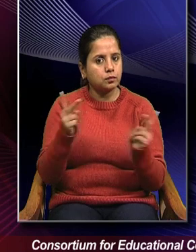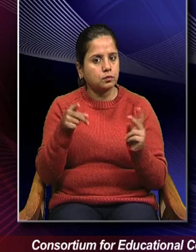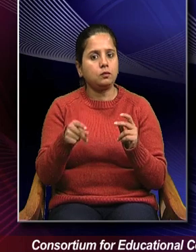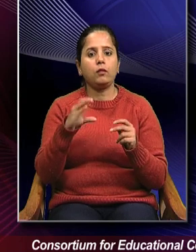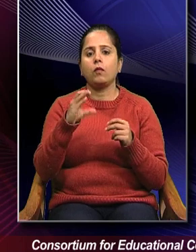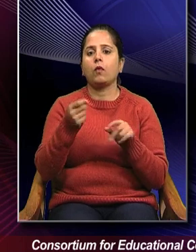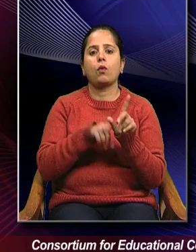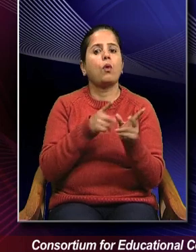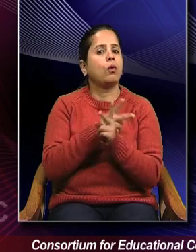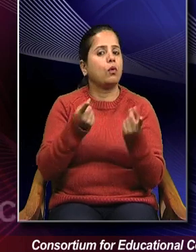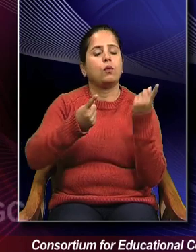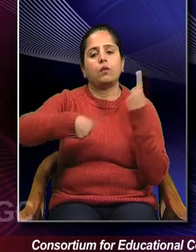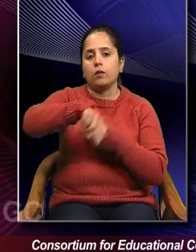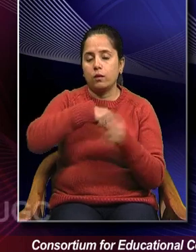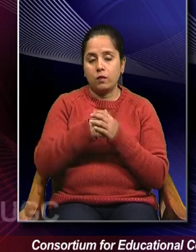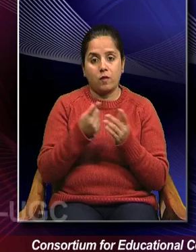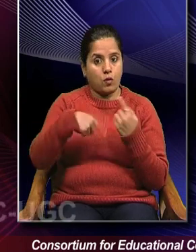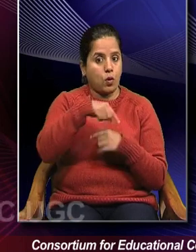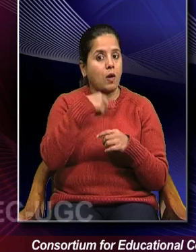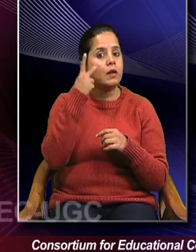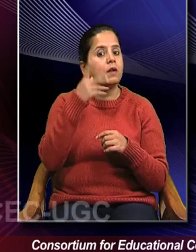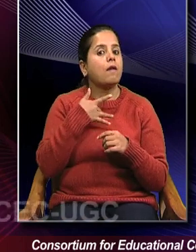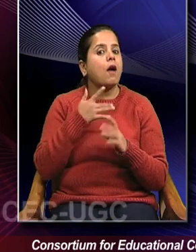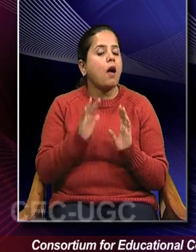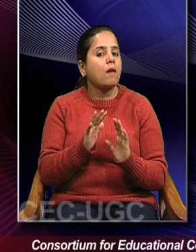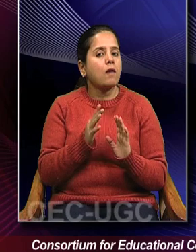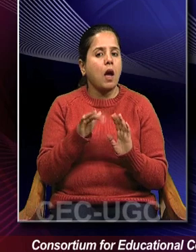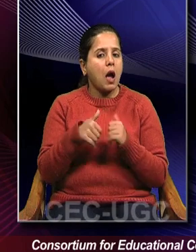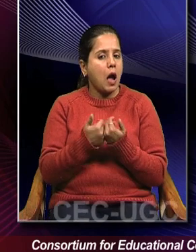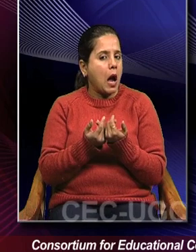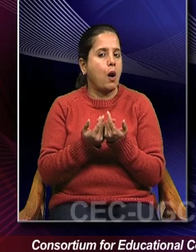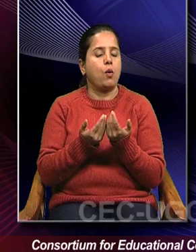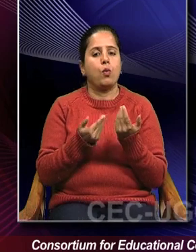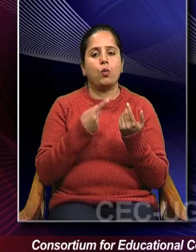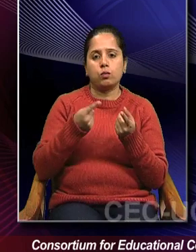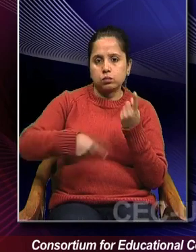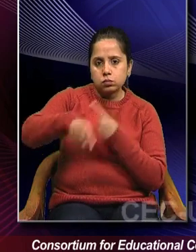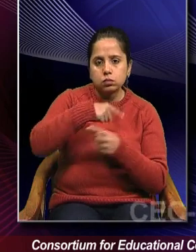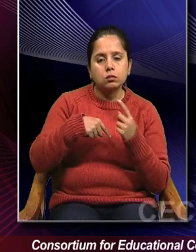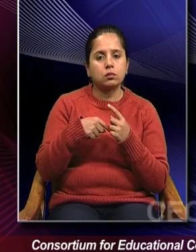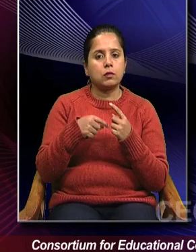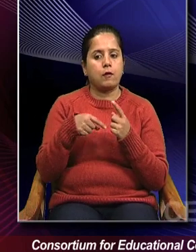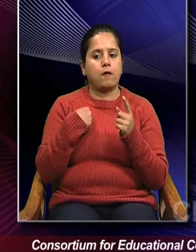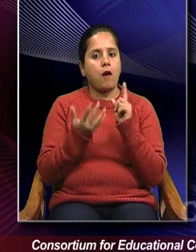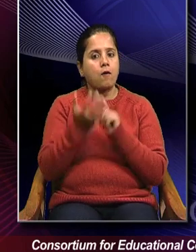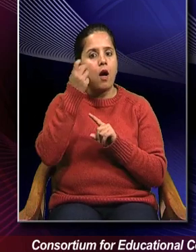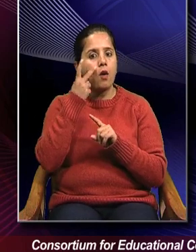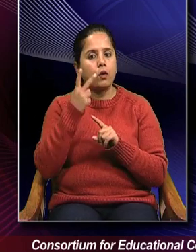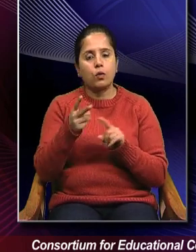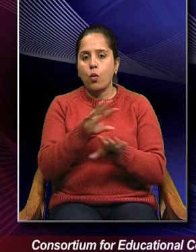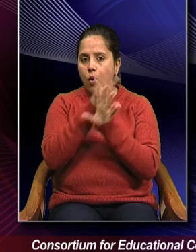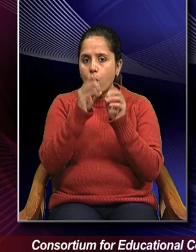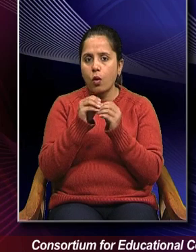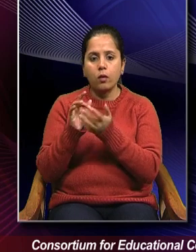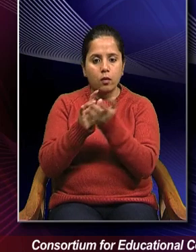colonies. And we see that how in that sense when we find that all these